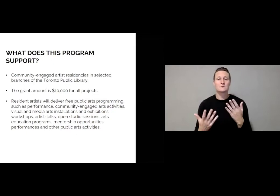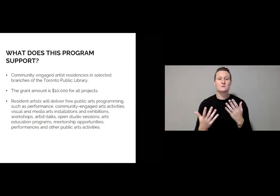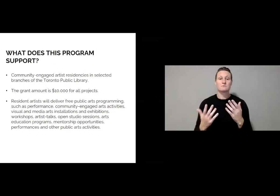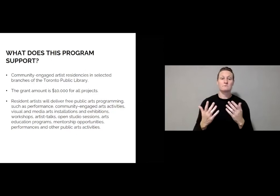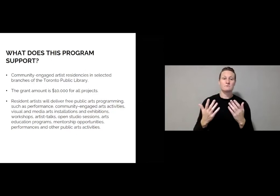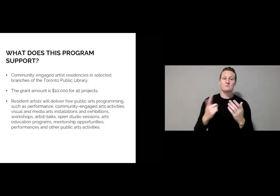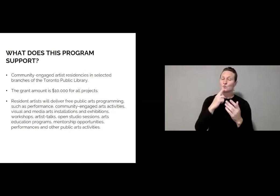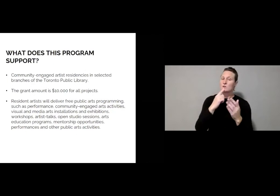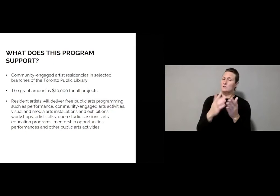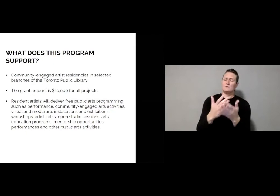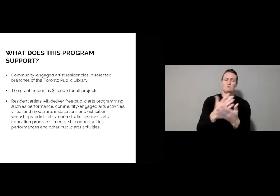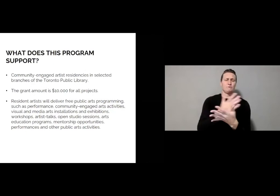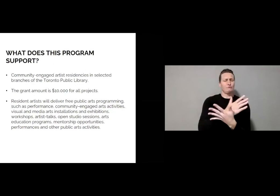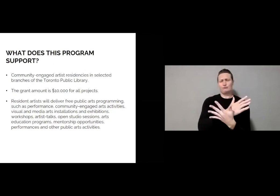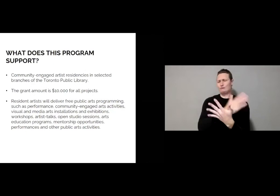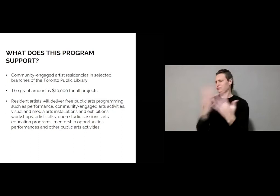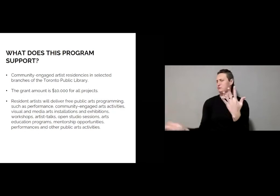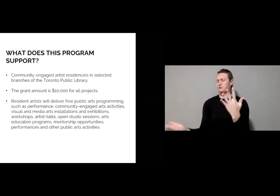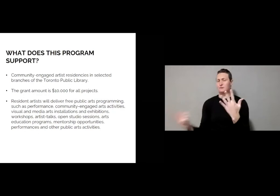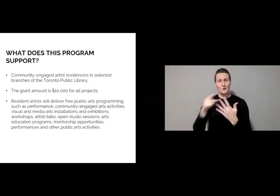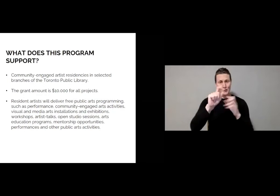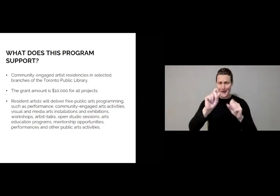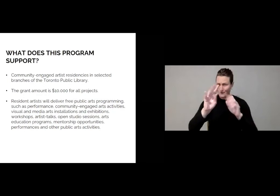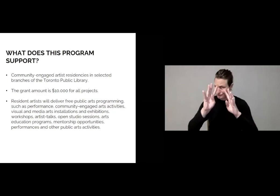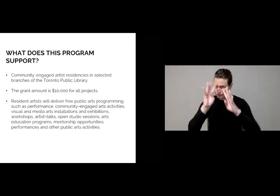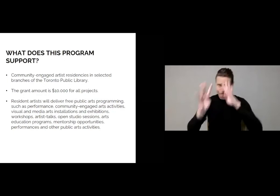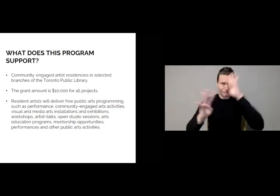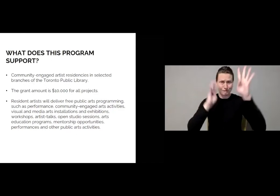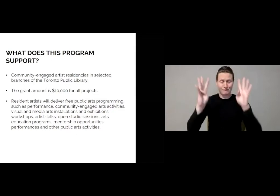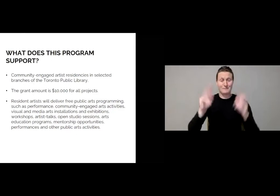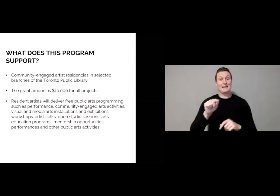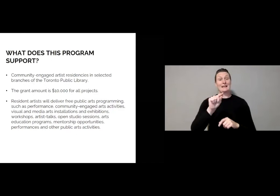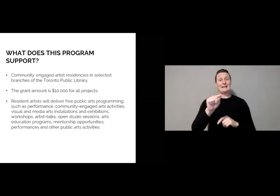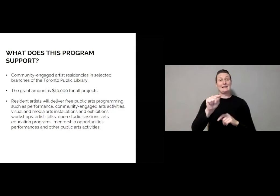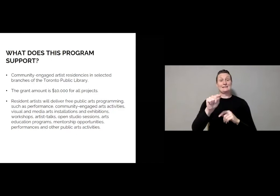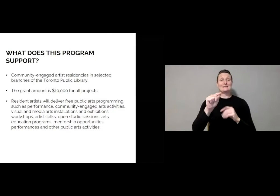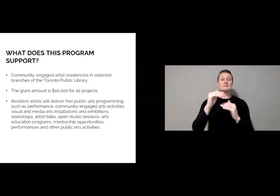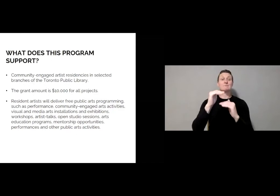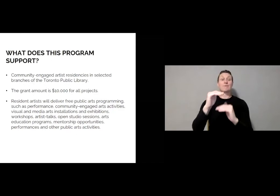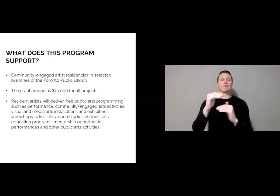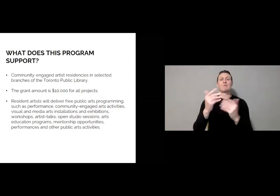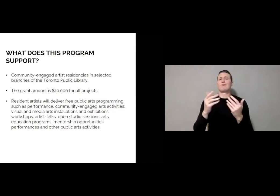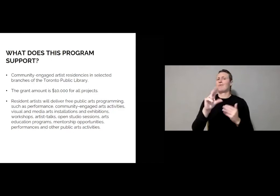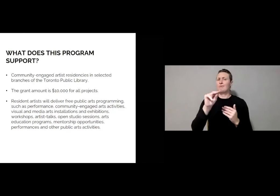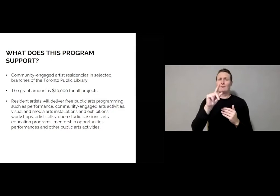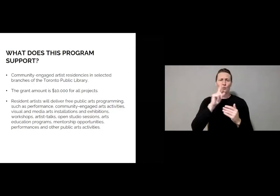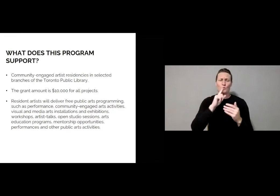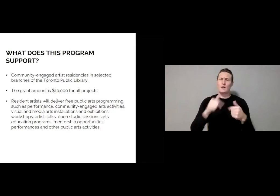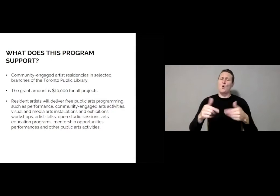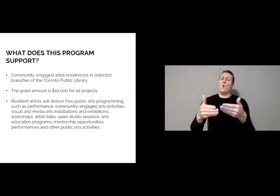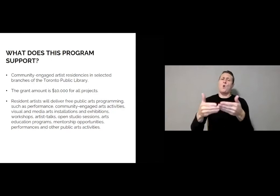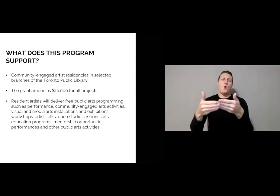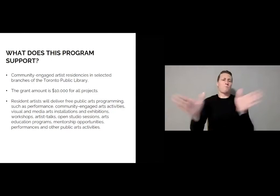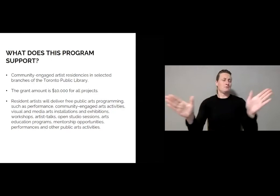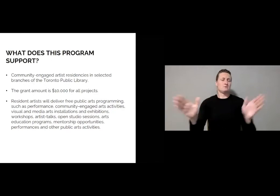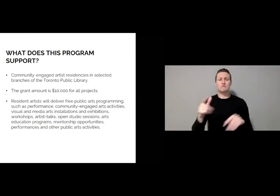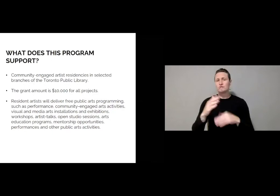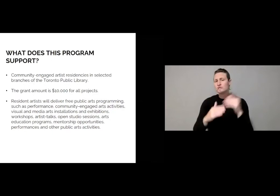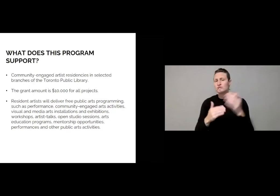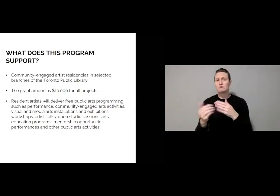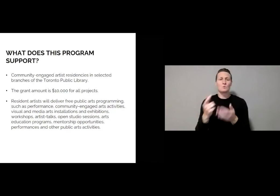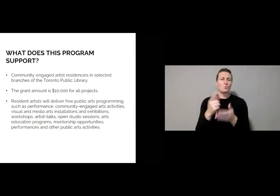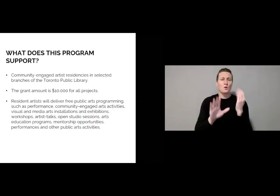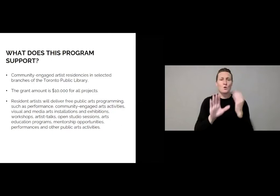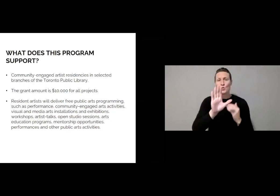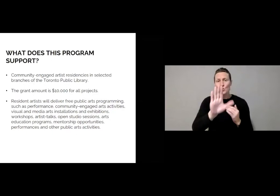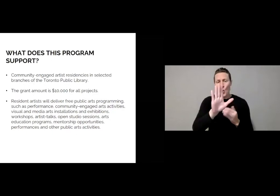of anything that you dream up. We may be missing a lot of different things there. It's a very, very open program, open to all types of artistic